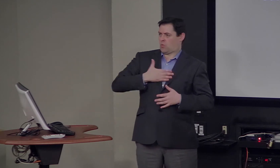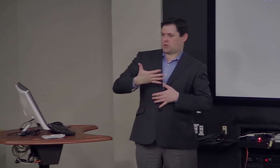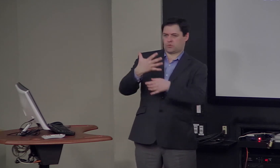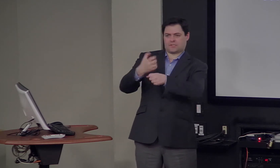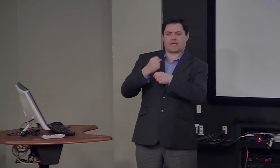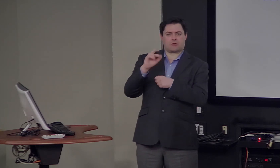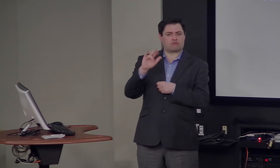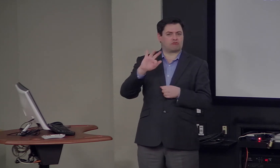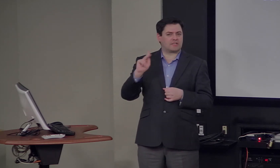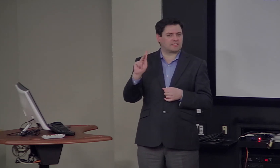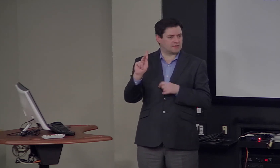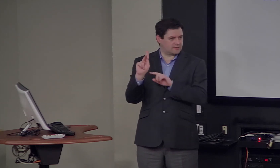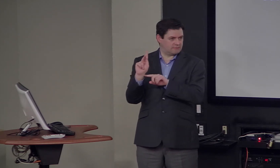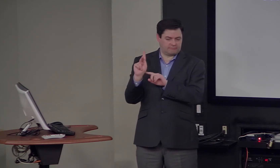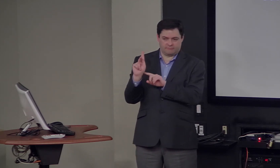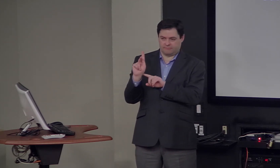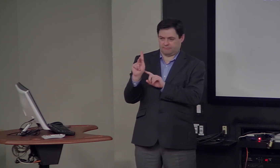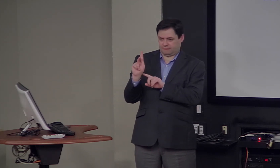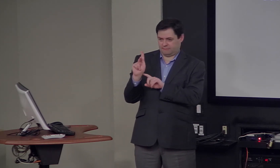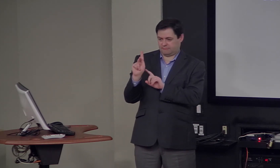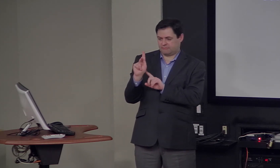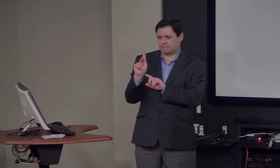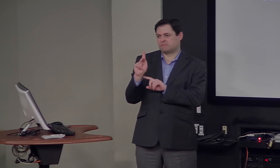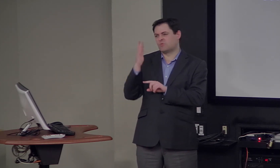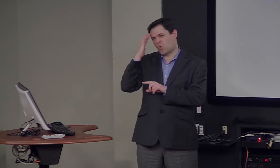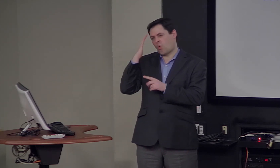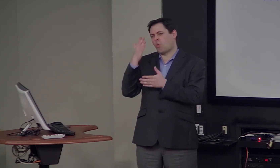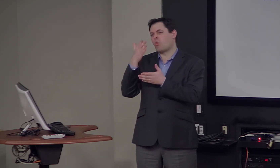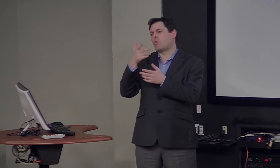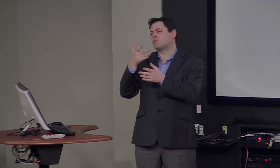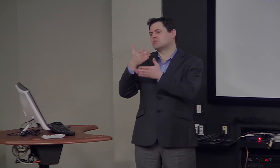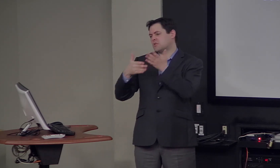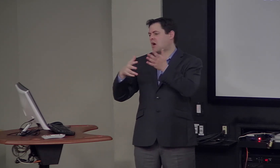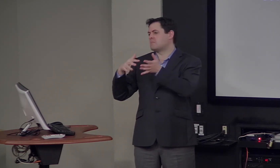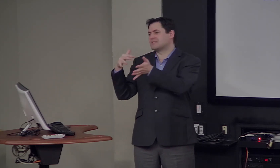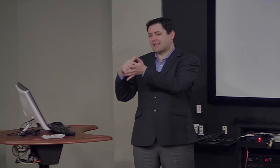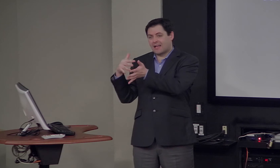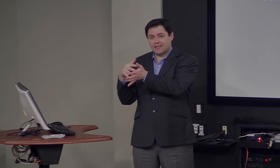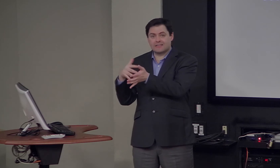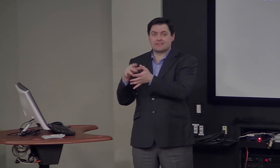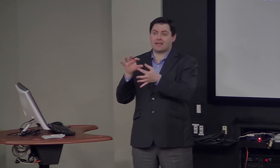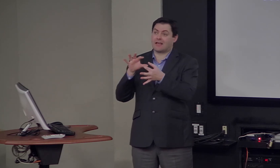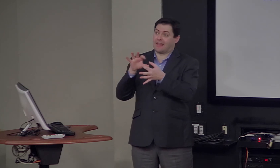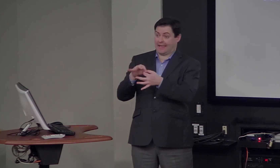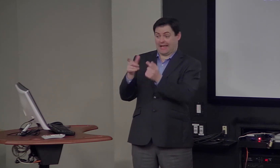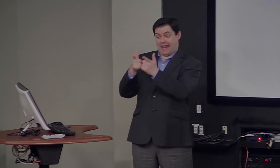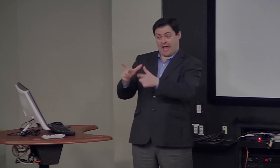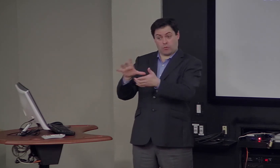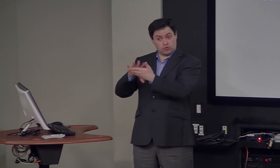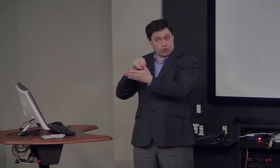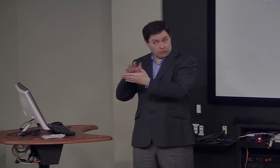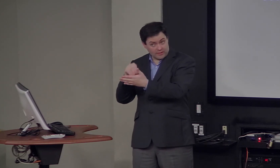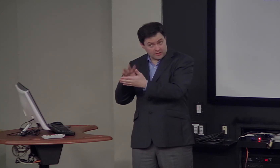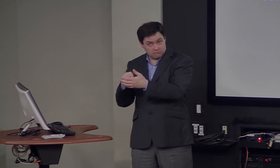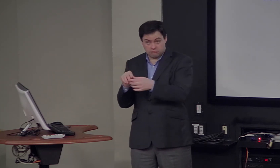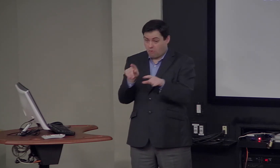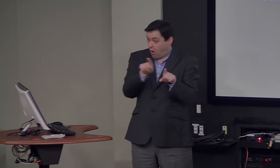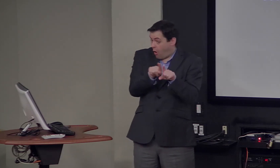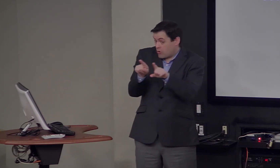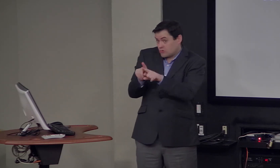Impulsivity also means a person's willingness to take a risk. And we know that there are some studies that tie in